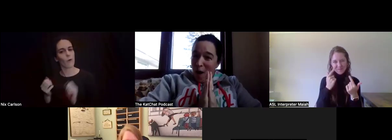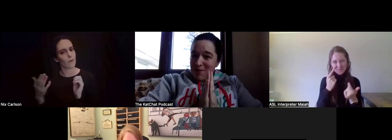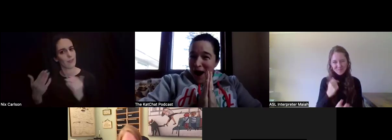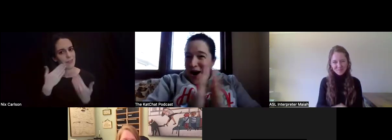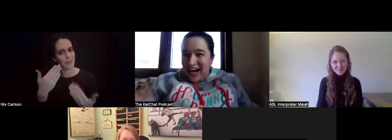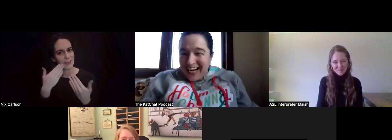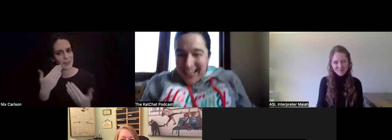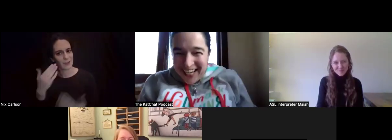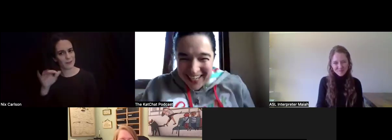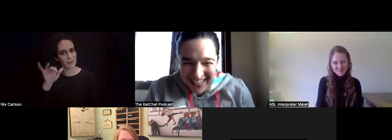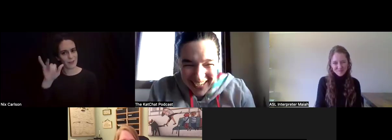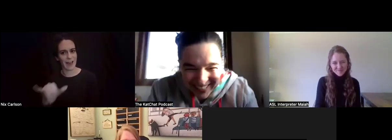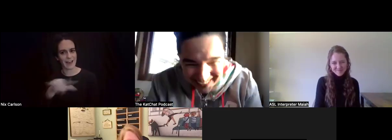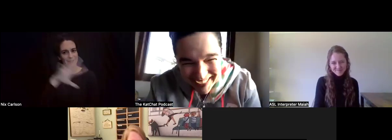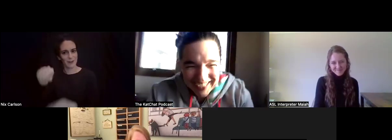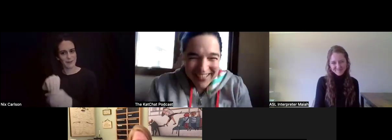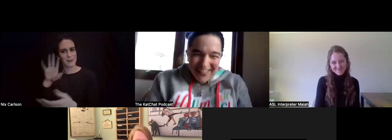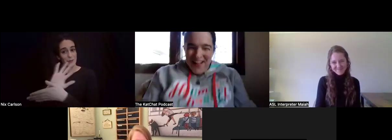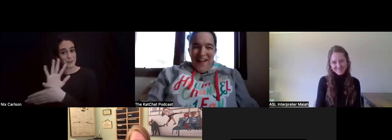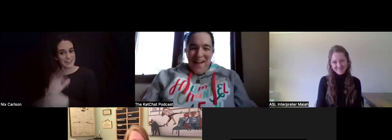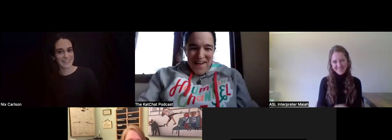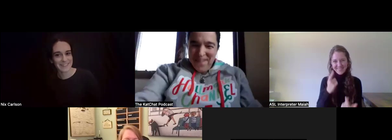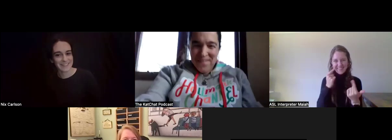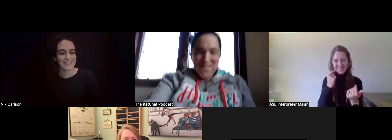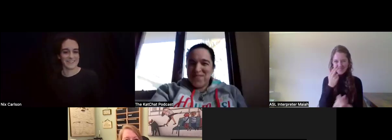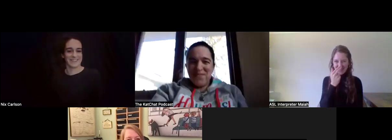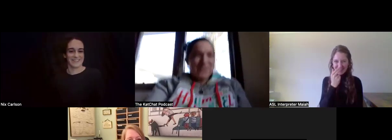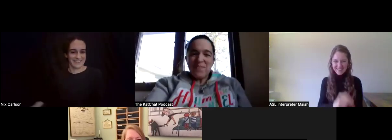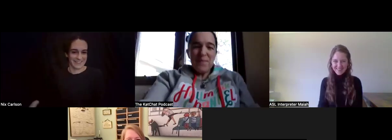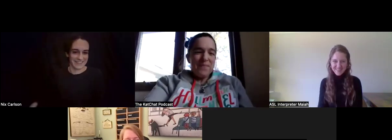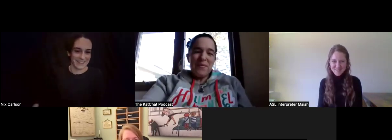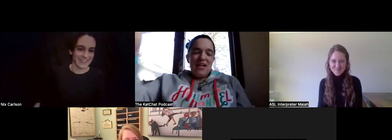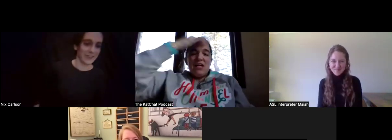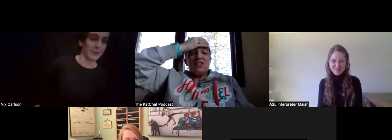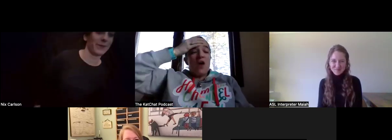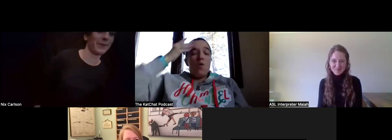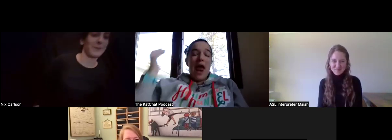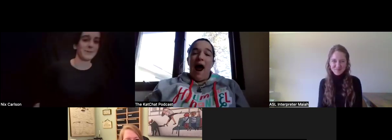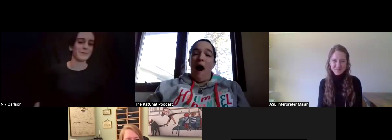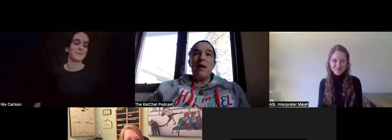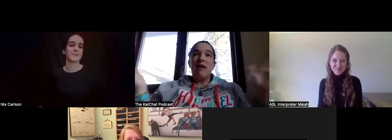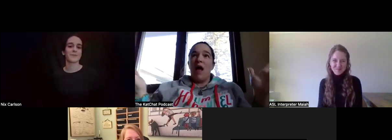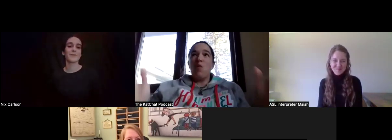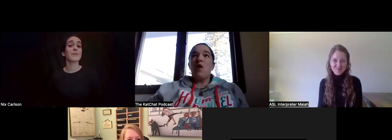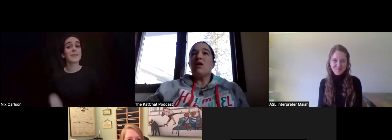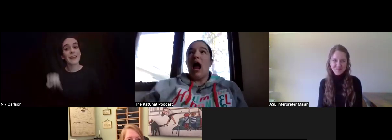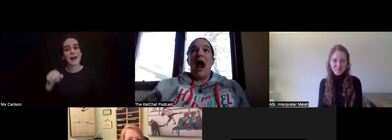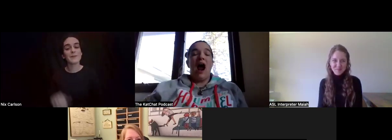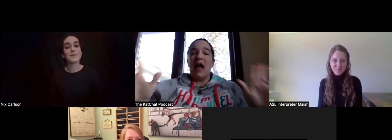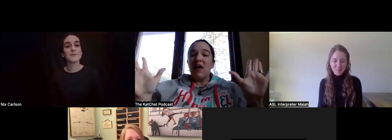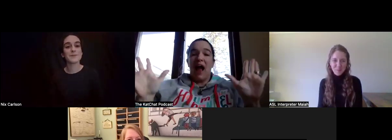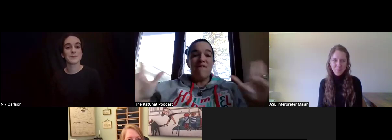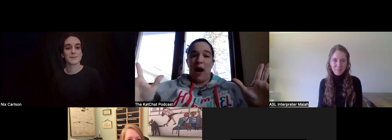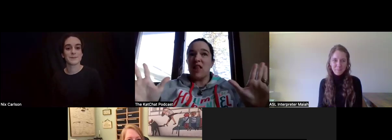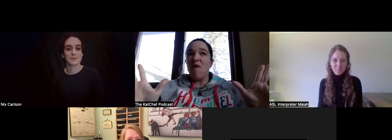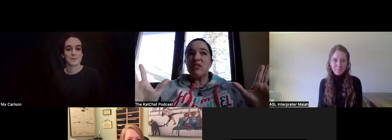for that, You're Hallmark. welcome. That's funny. So yeah, I mean, really,